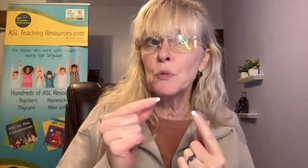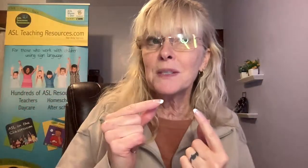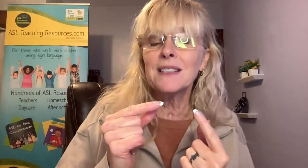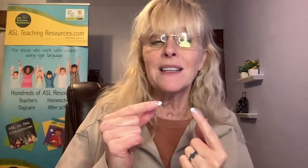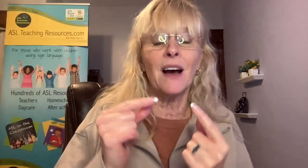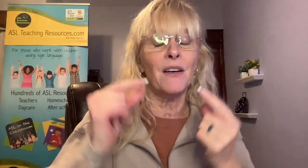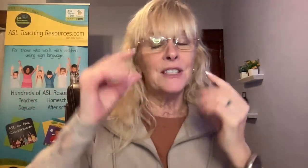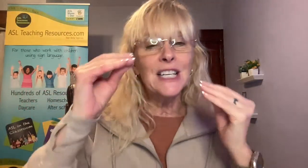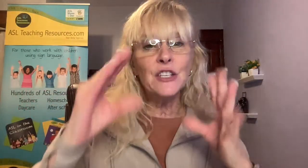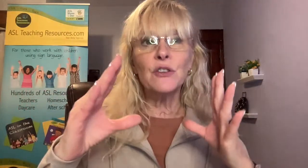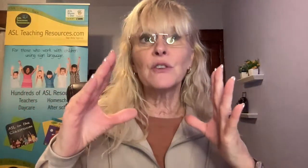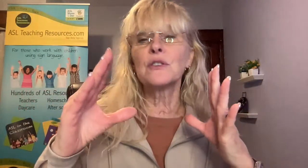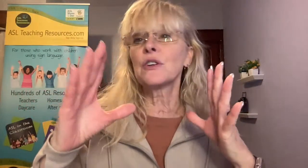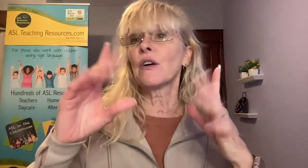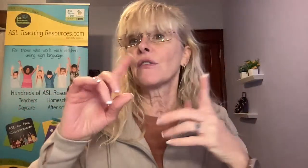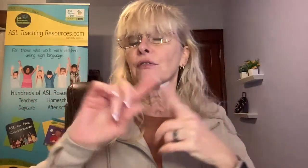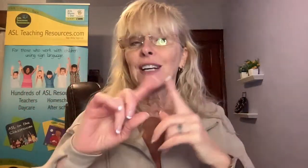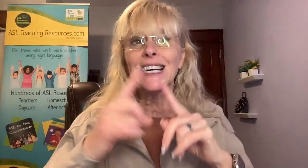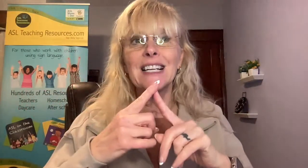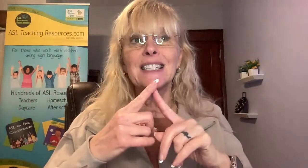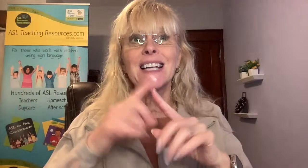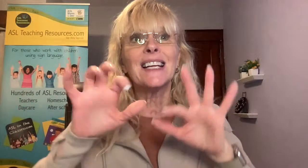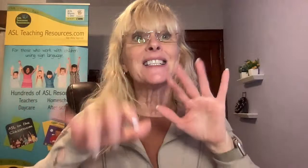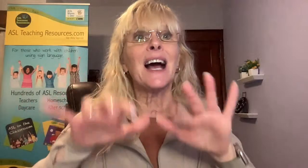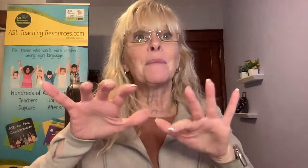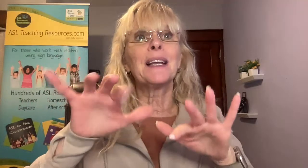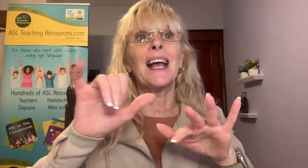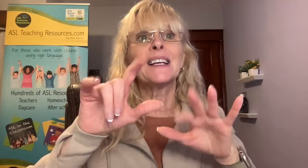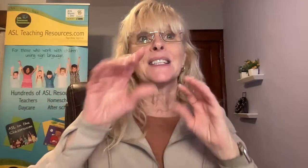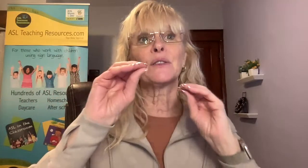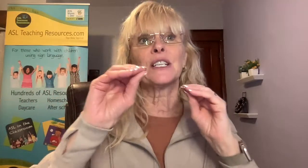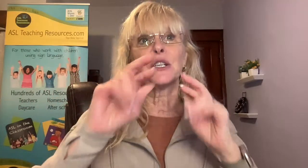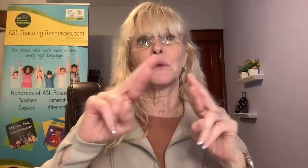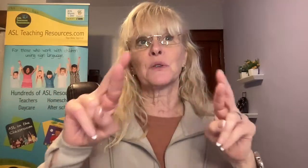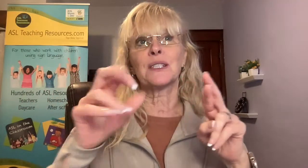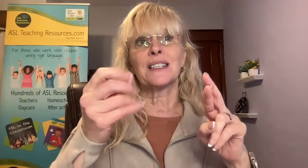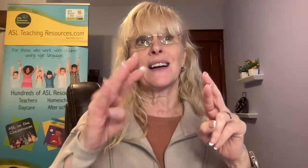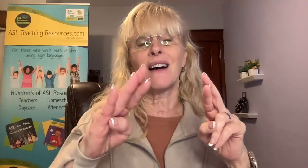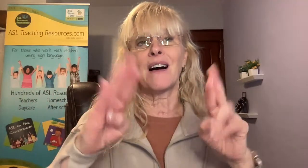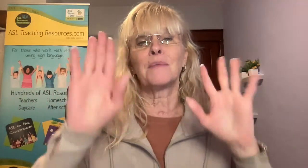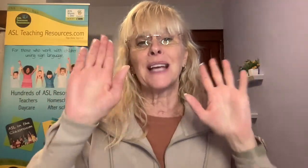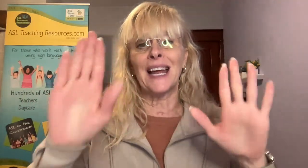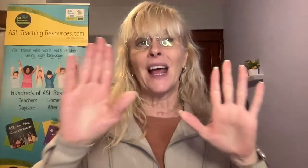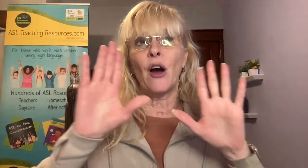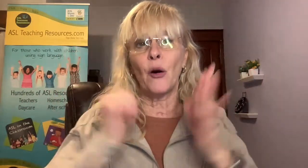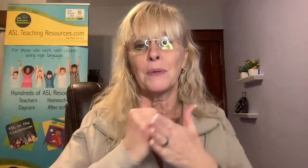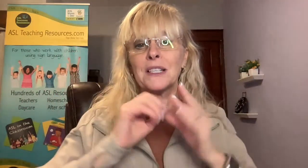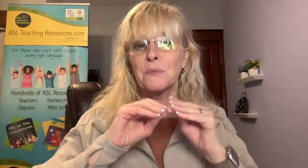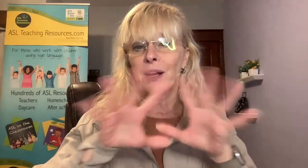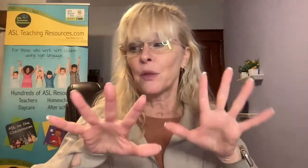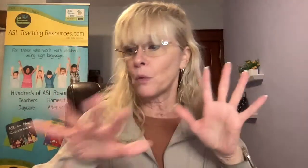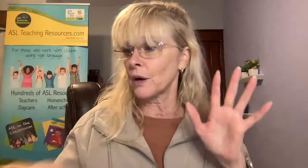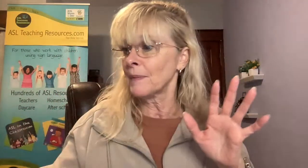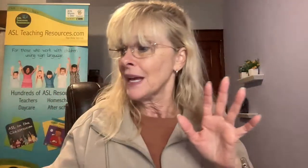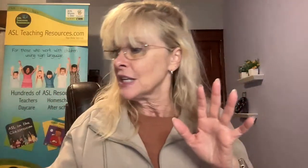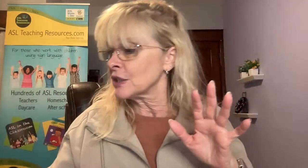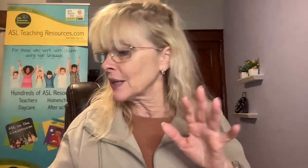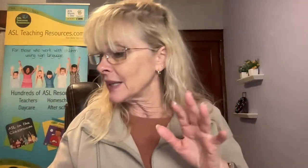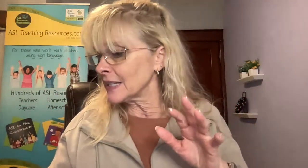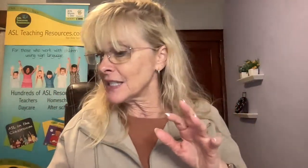groups of teachers or friends and type in aslteachingresources.com and help us spread the word. So again, this is